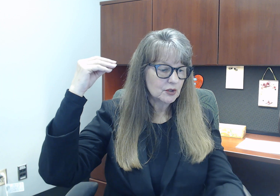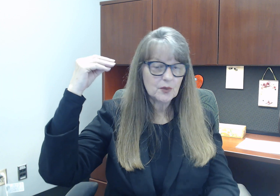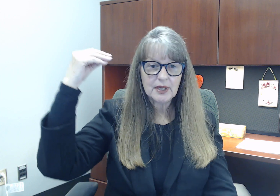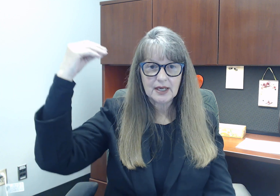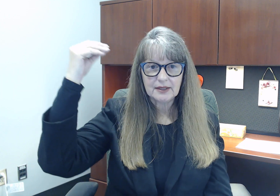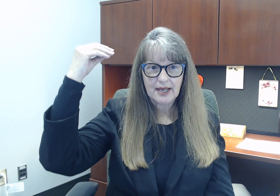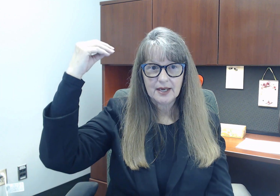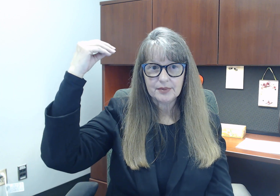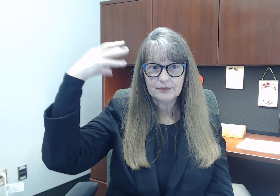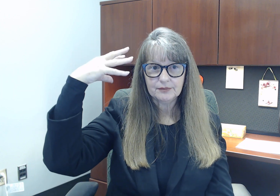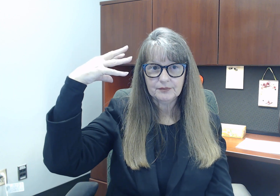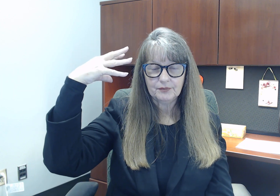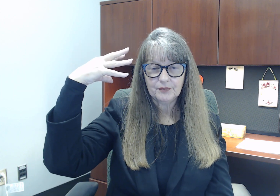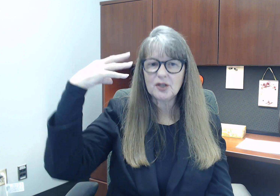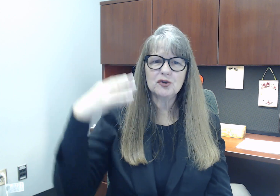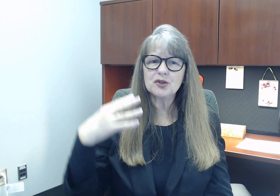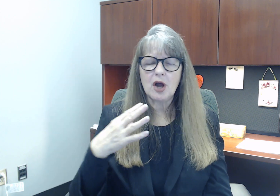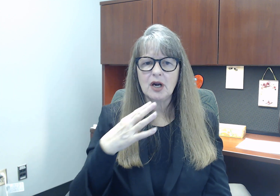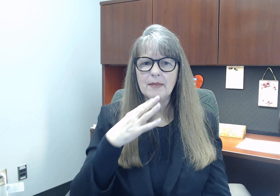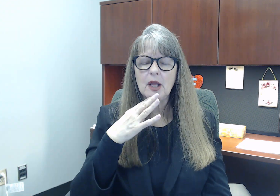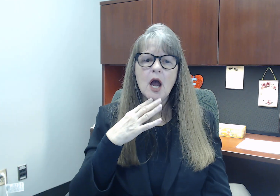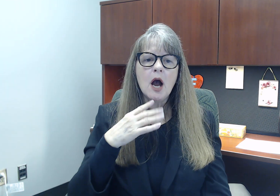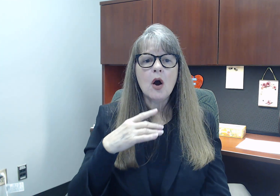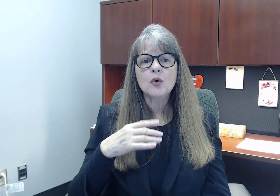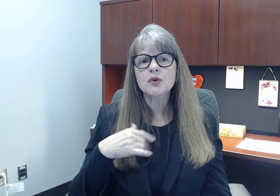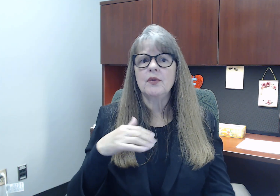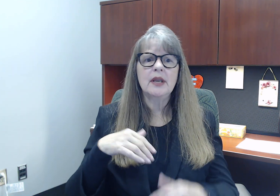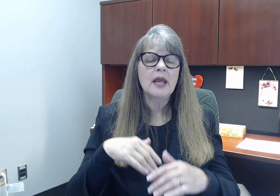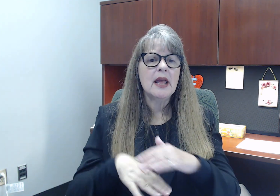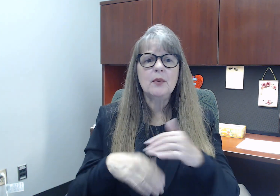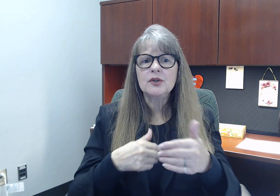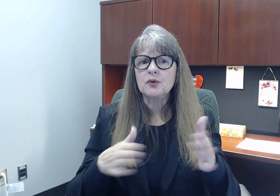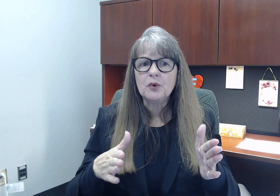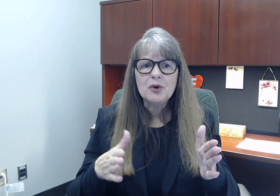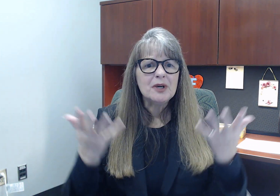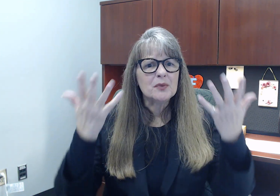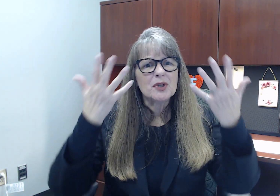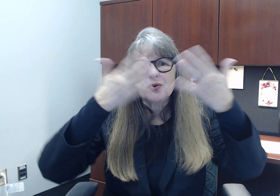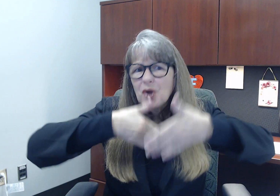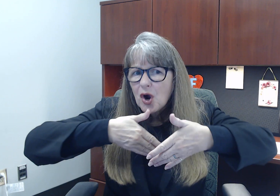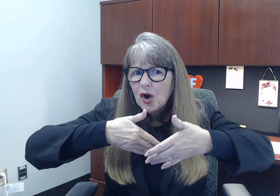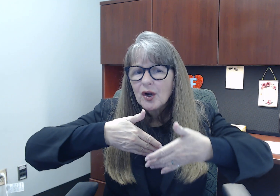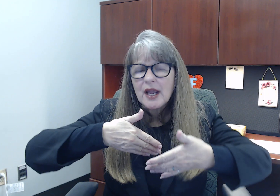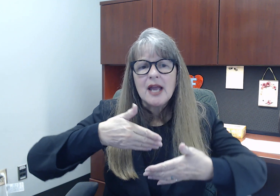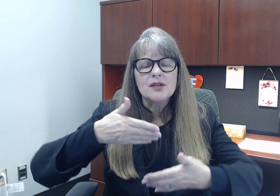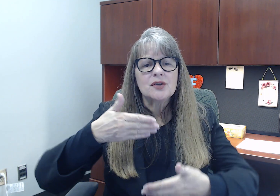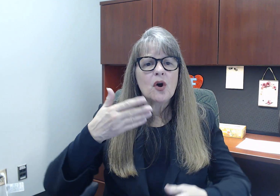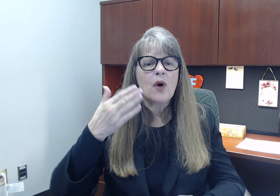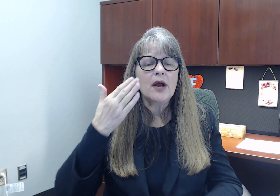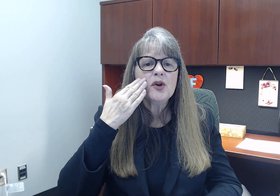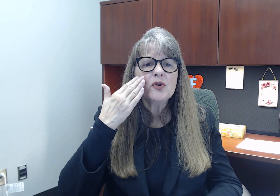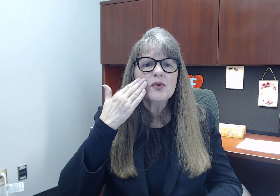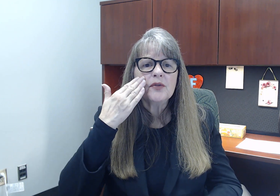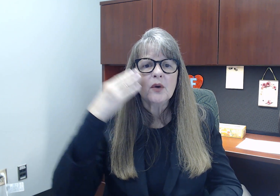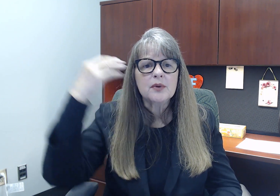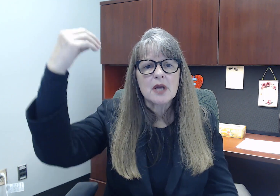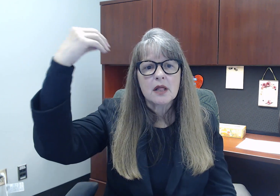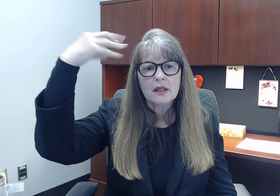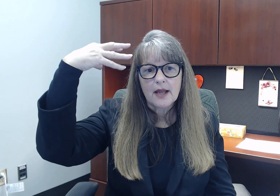a lamp, because you're just talking about it. Oh, so then I went to the room and it was all dark, and so I knew that there was a lamp